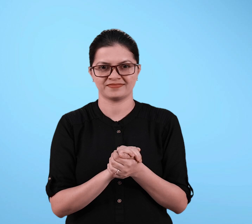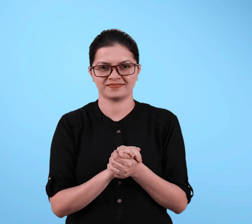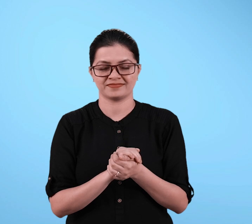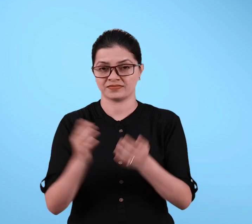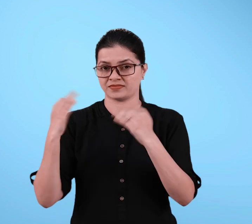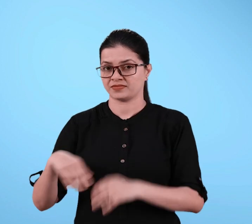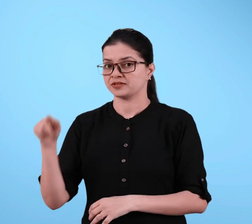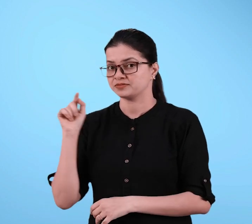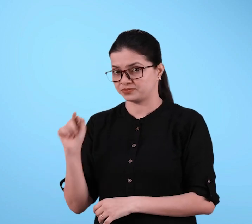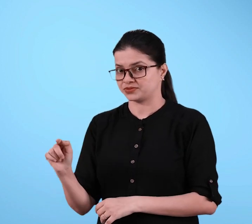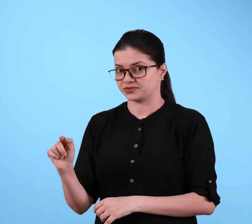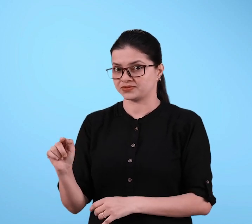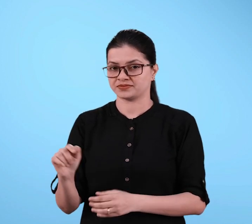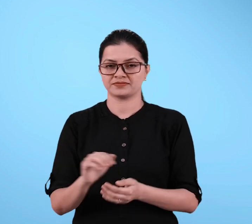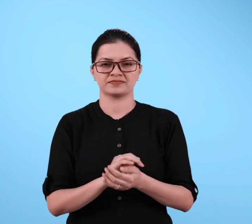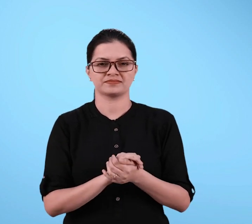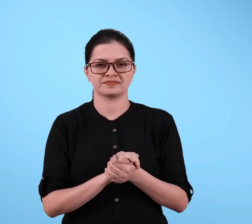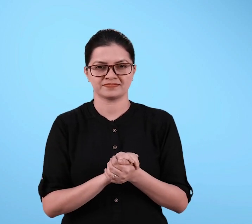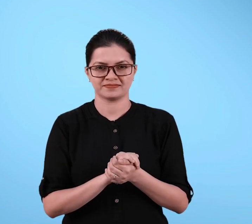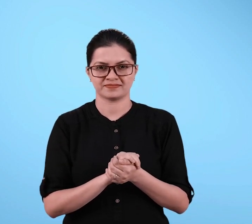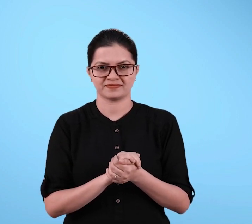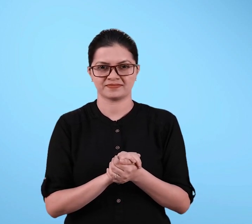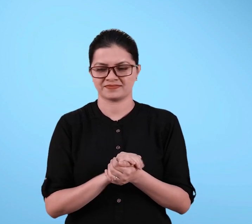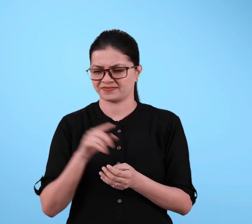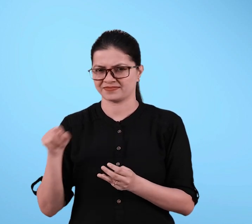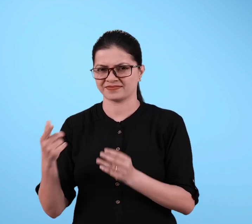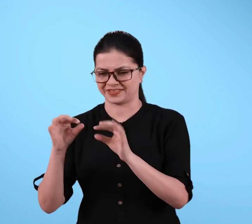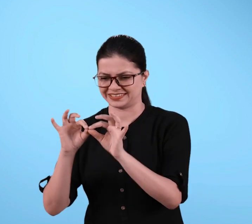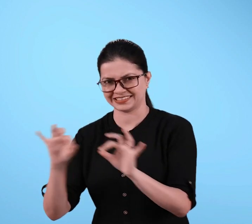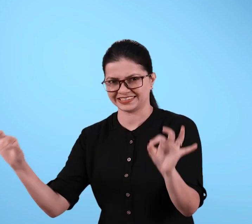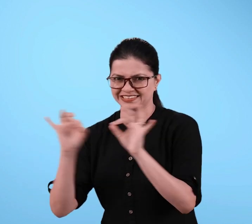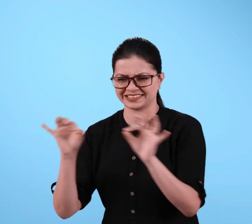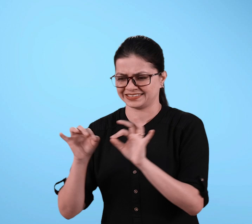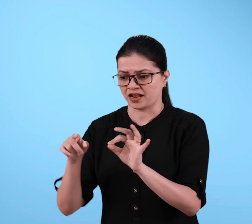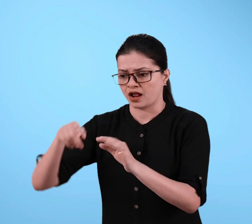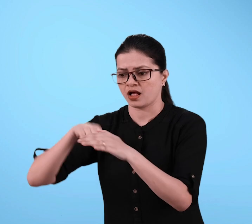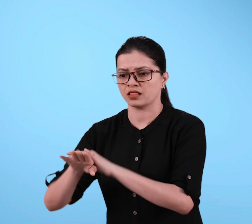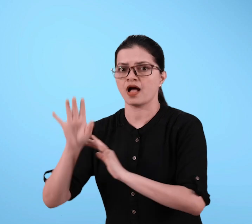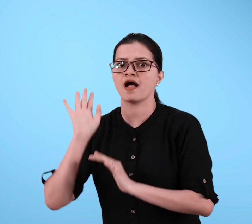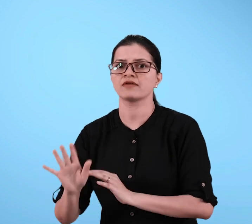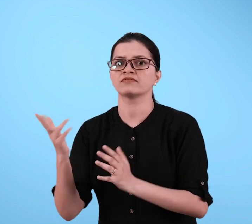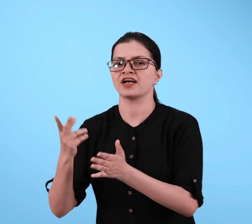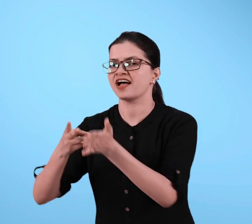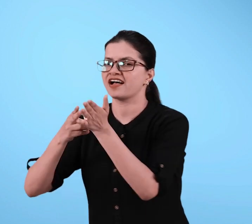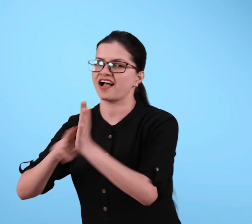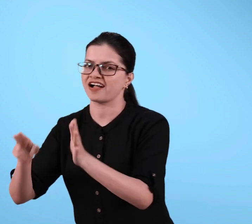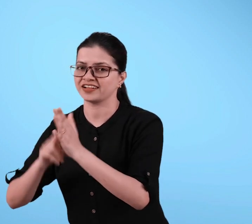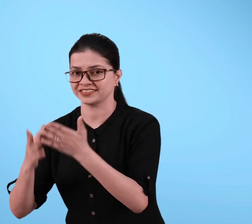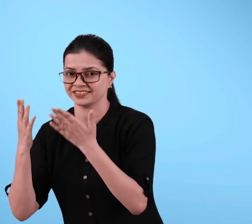Fabrics are made from yarns, which in turn are made Fabrics from are fibers. made from yarns, which in turn are made